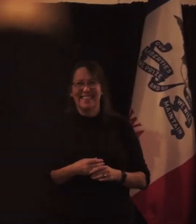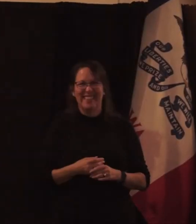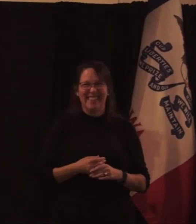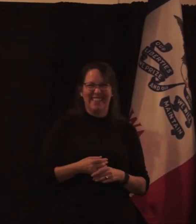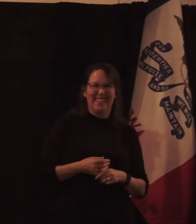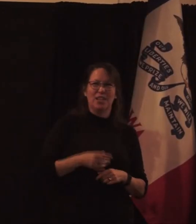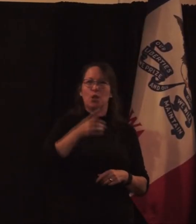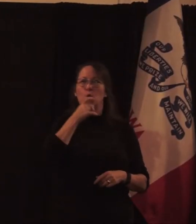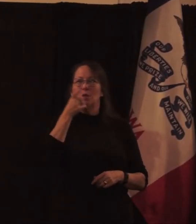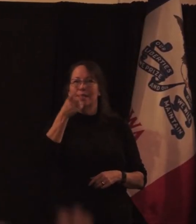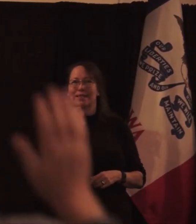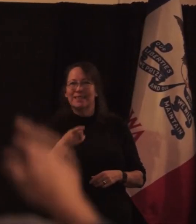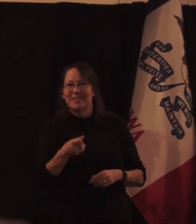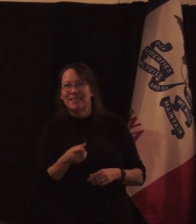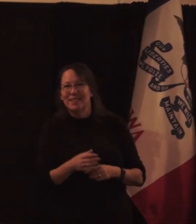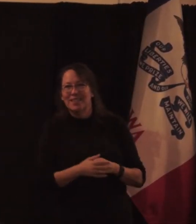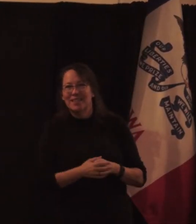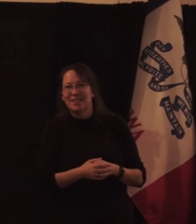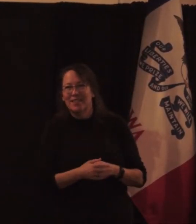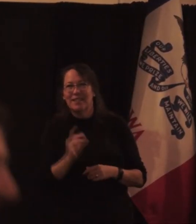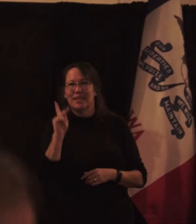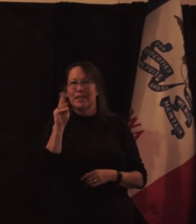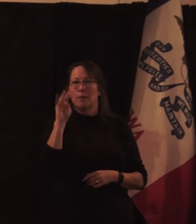All right. Who's this?